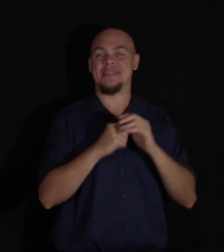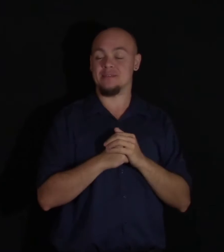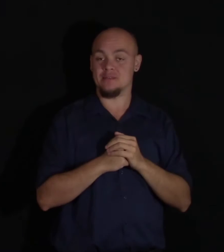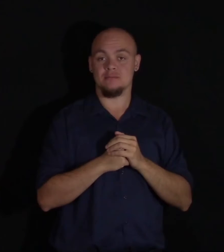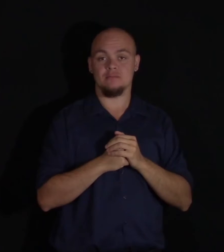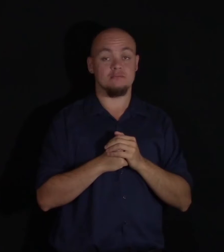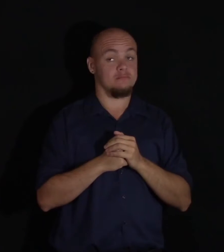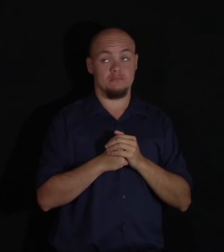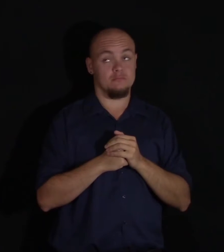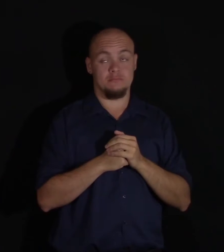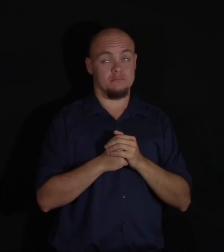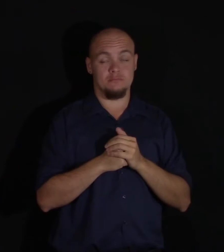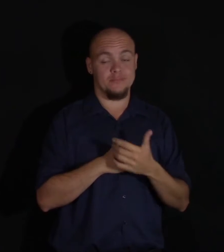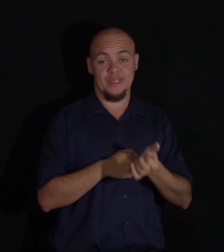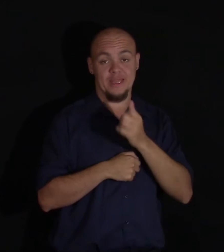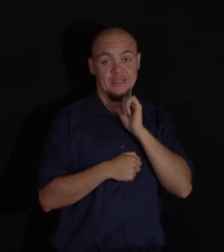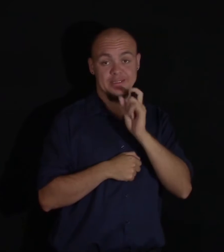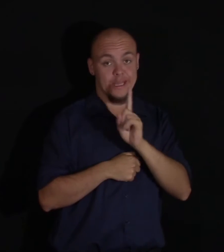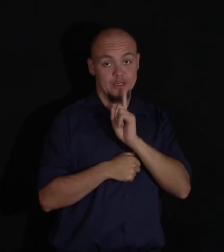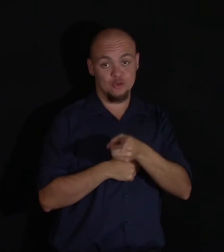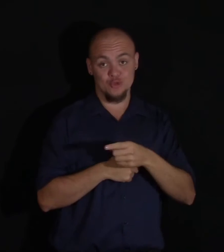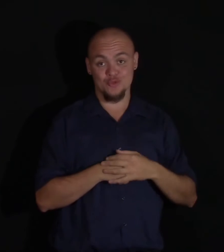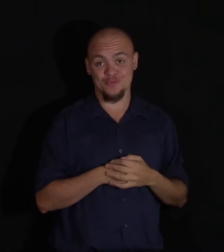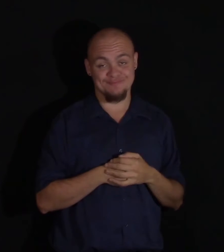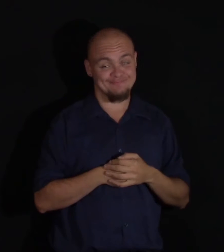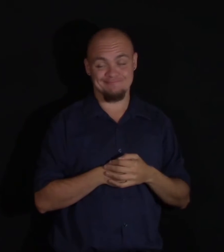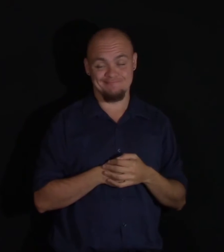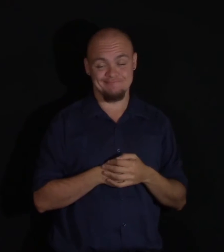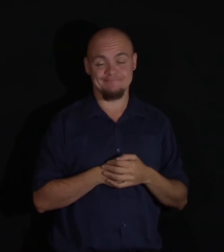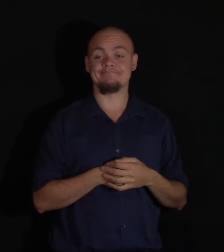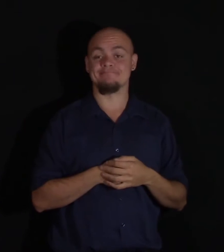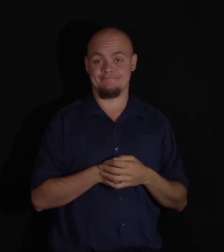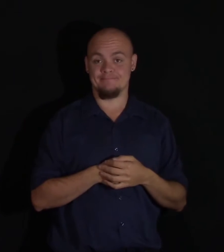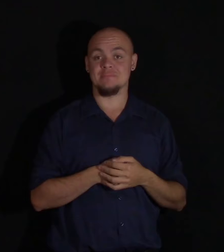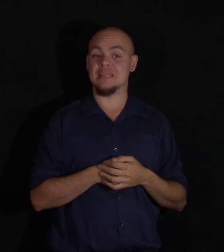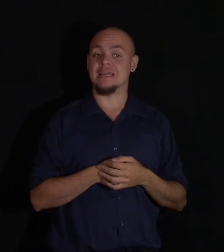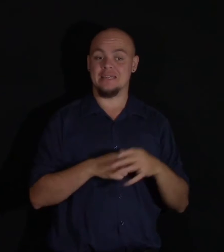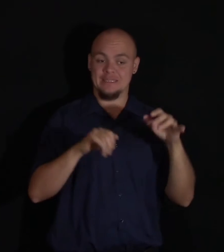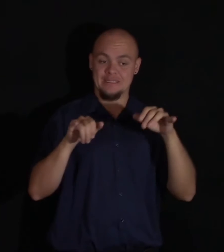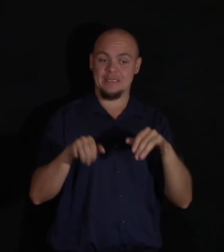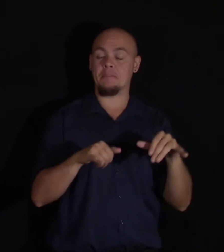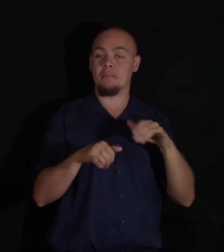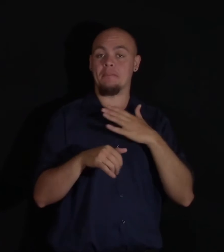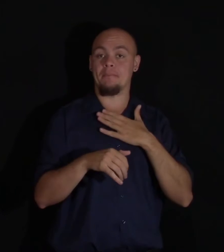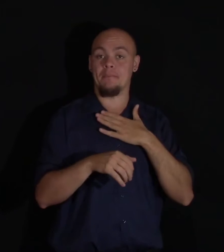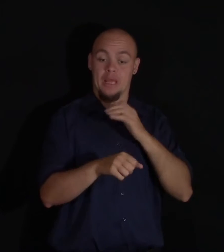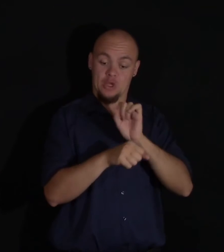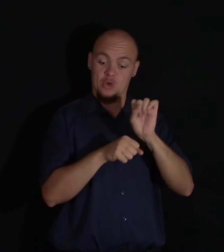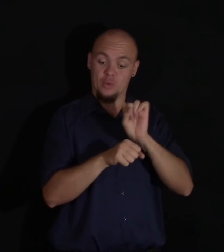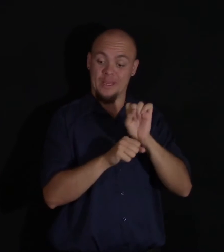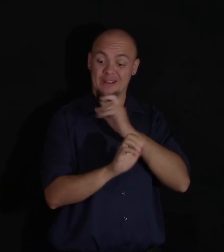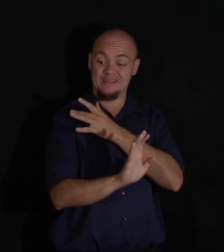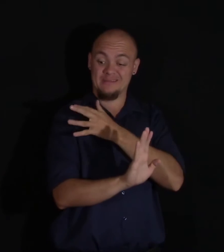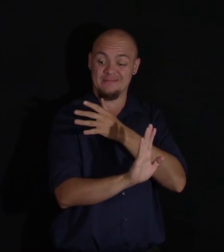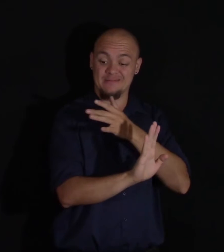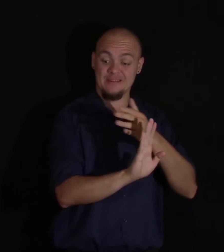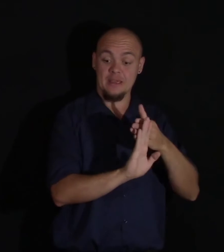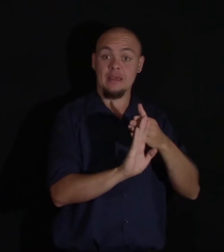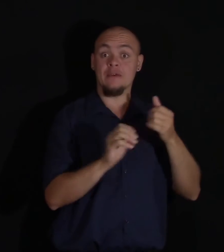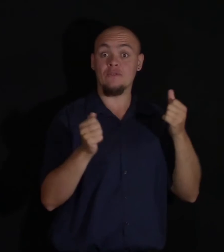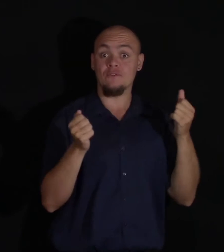That is not the case. I lived with the majority of my career in the absolute